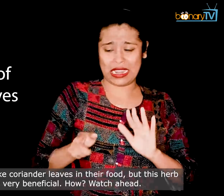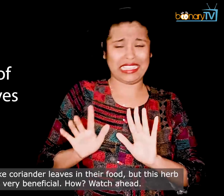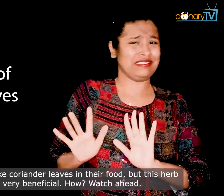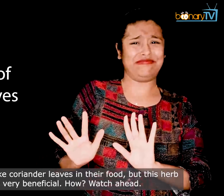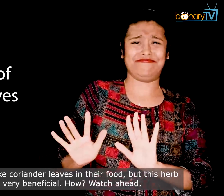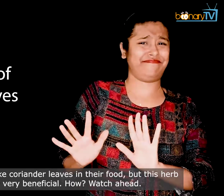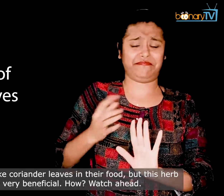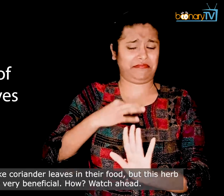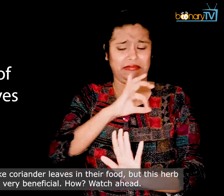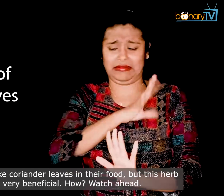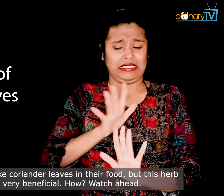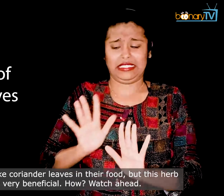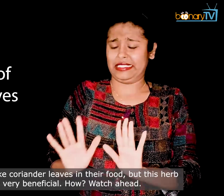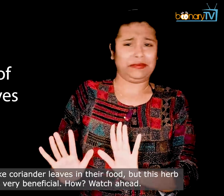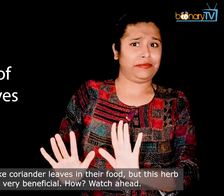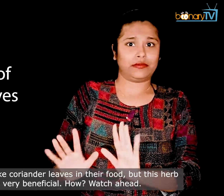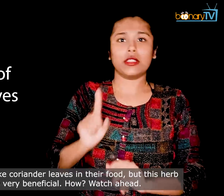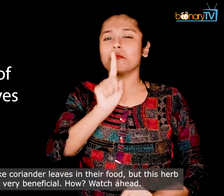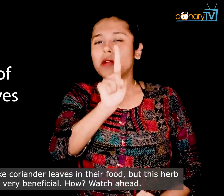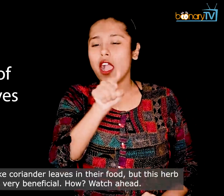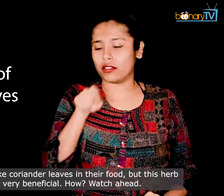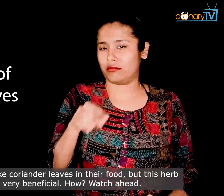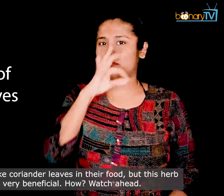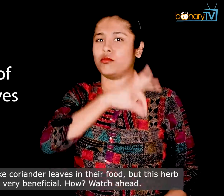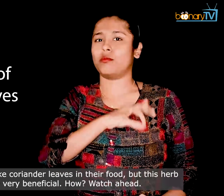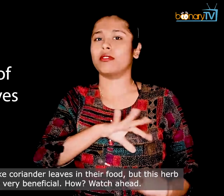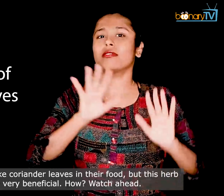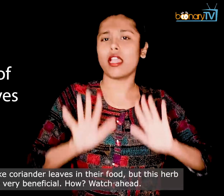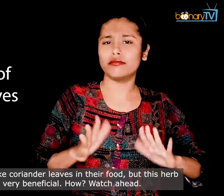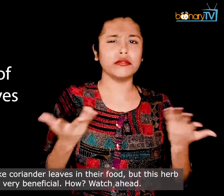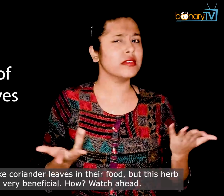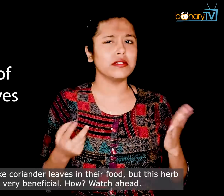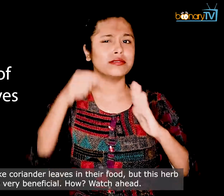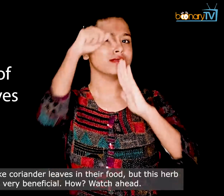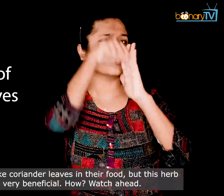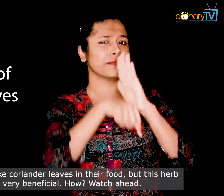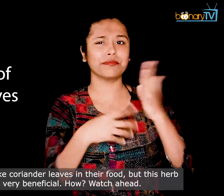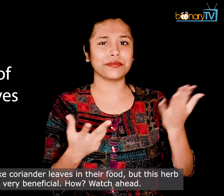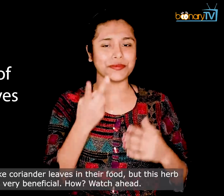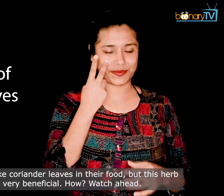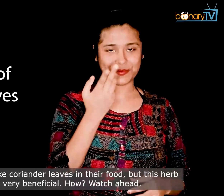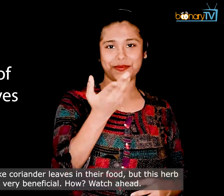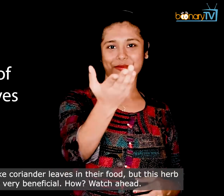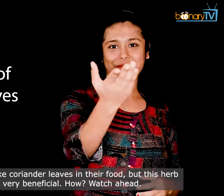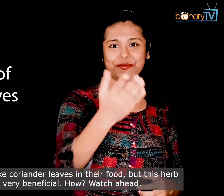this herb is actually very beneficial. How? Watch ahead.